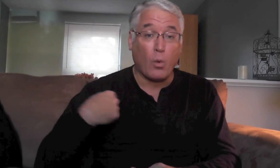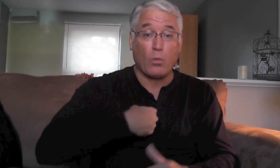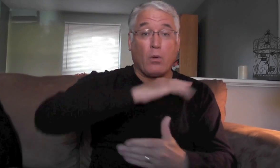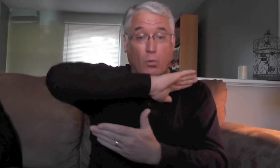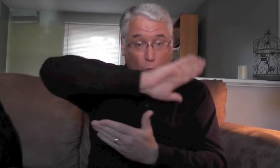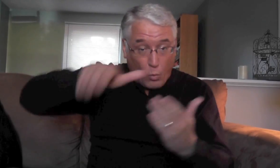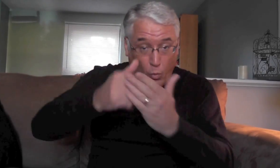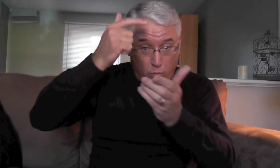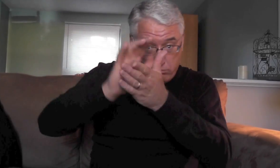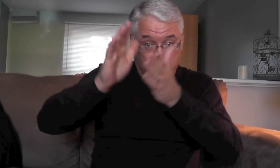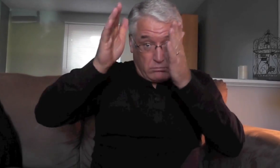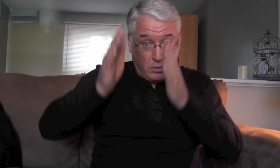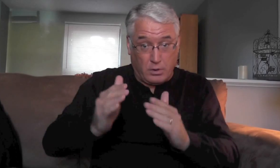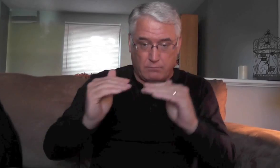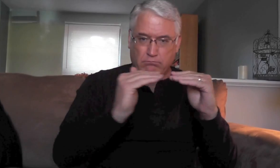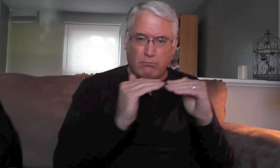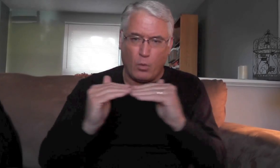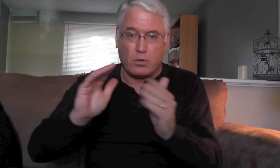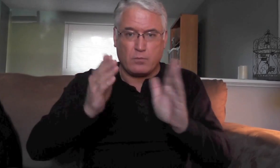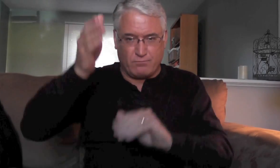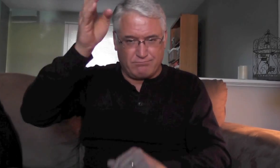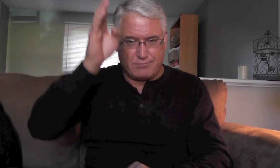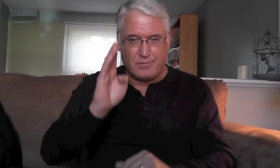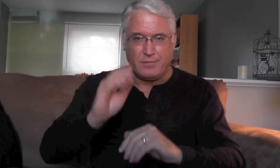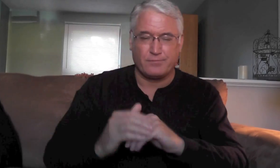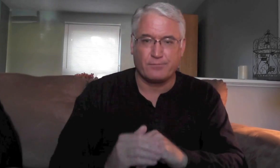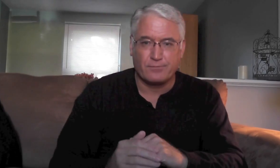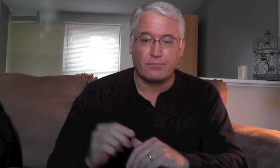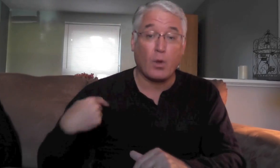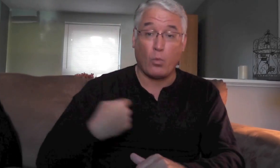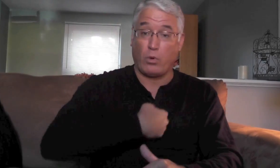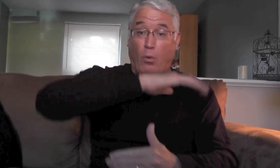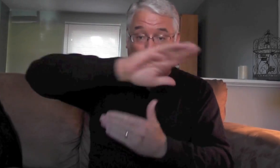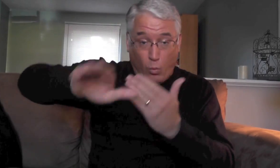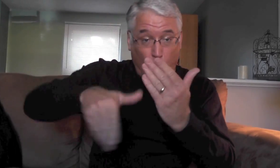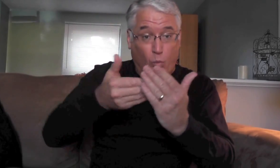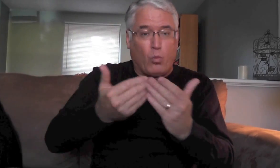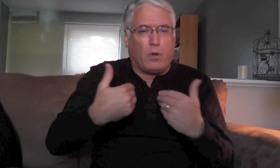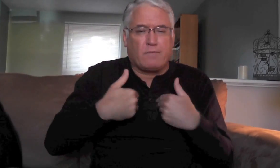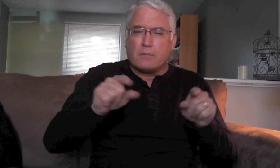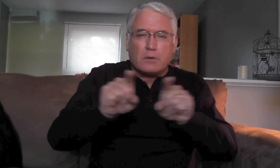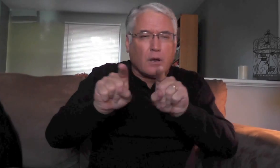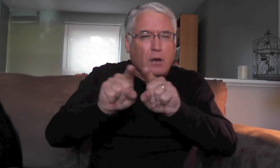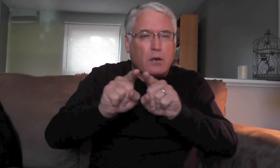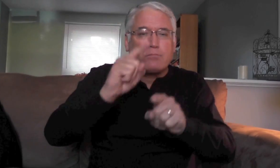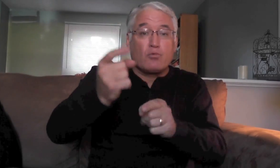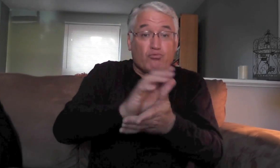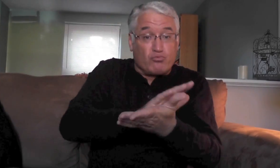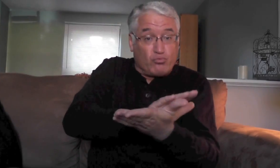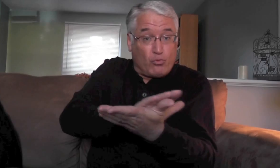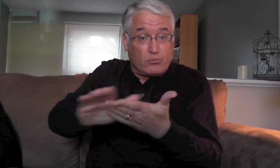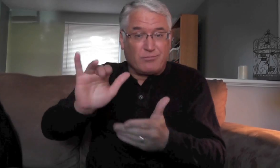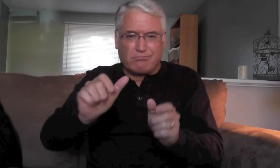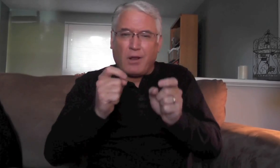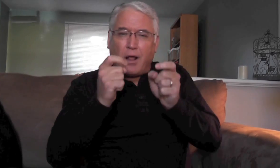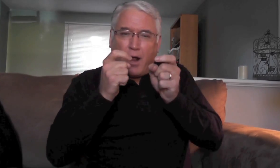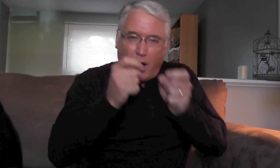person. They are not. We are all equal before God. We all have